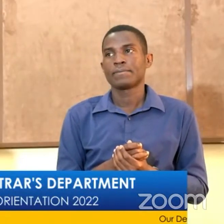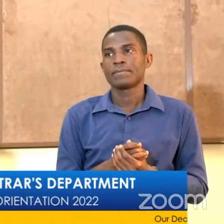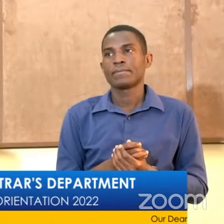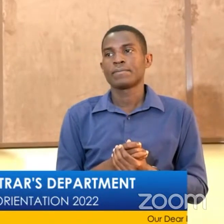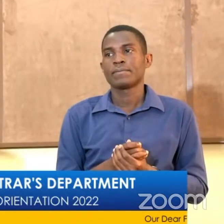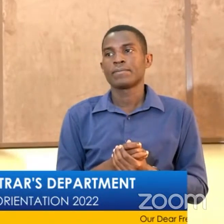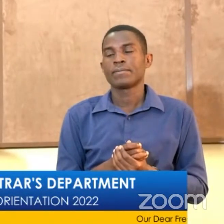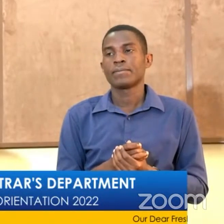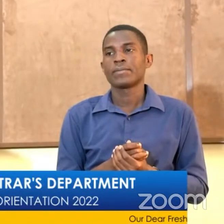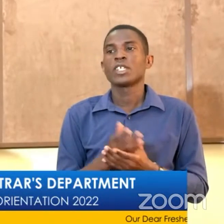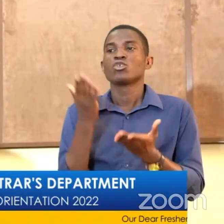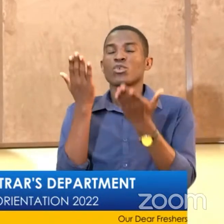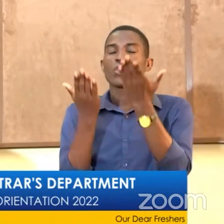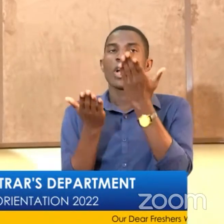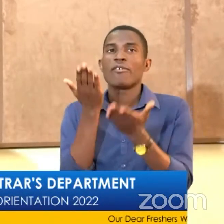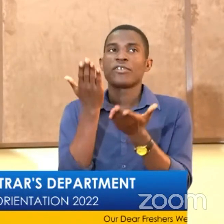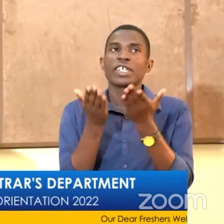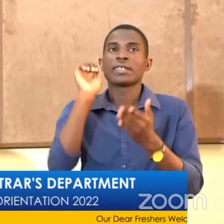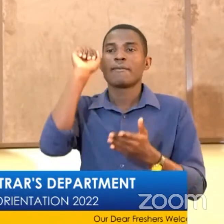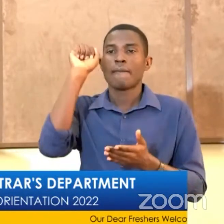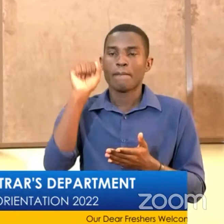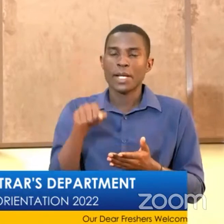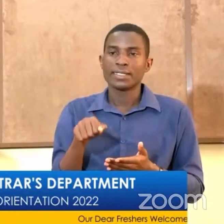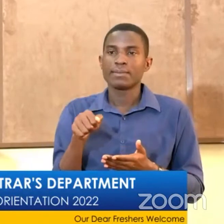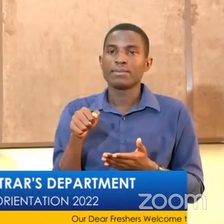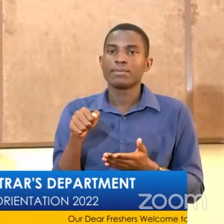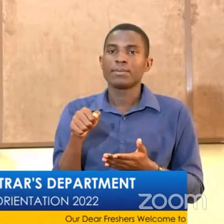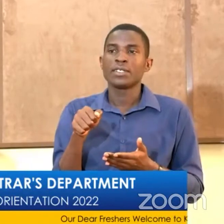So your average must be